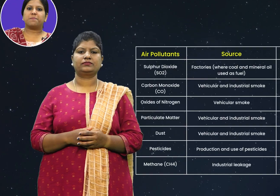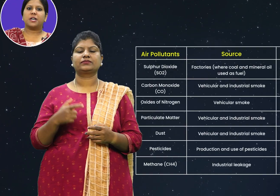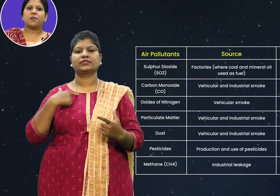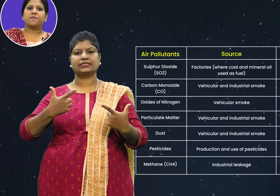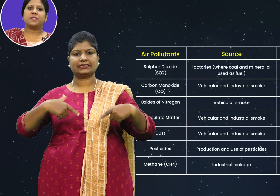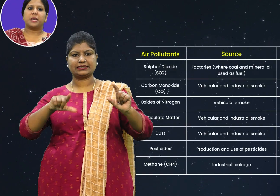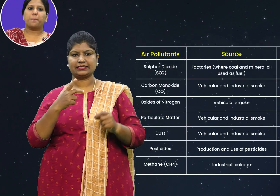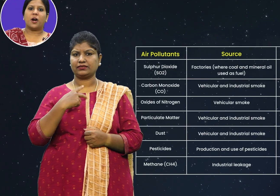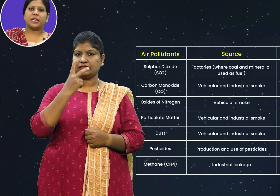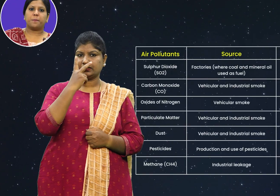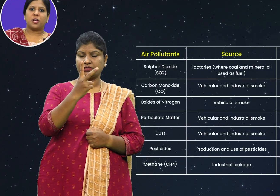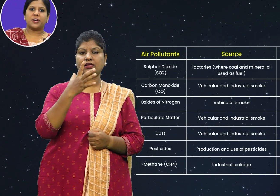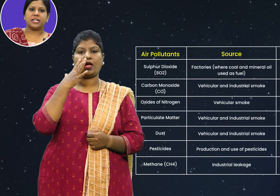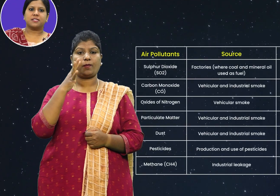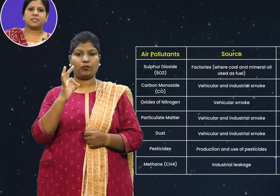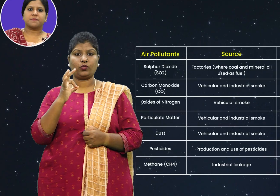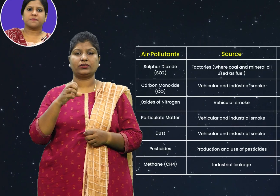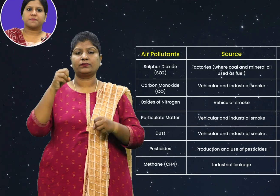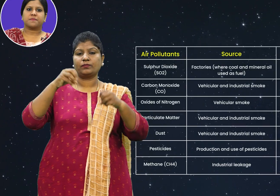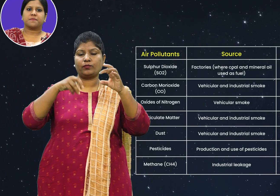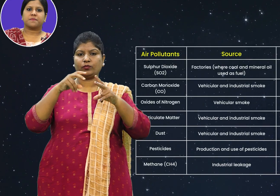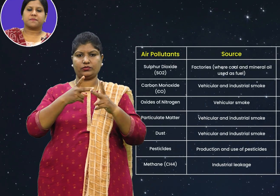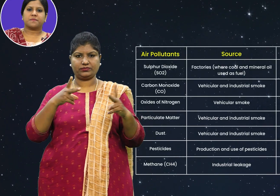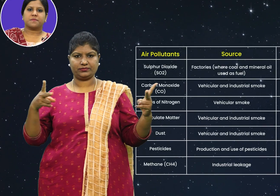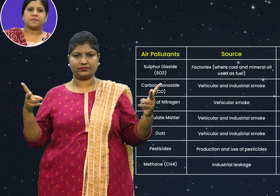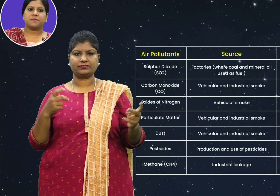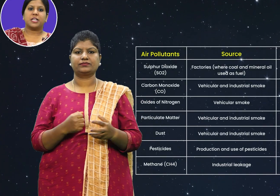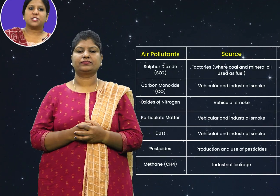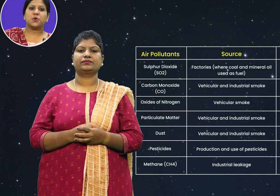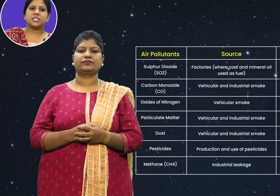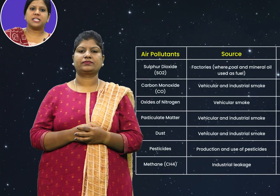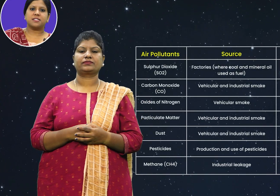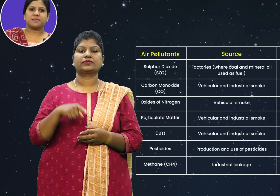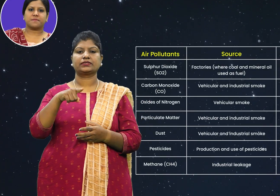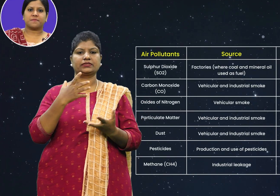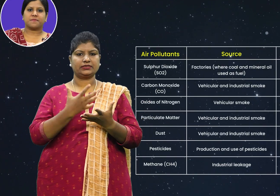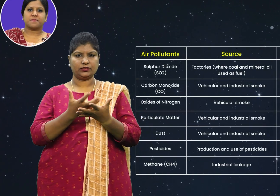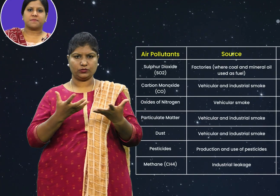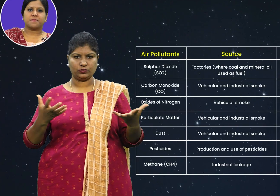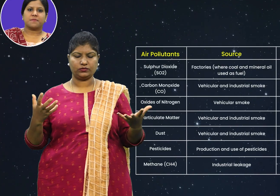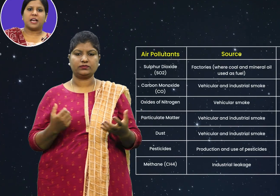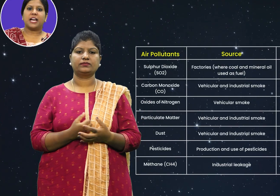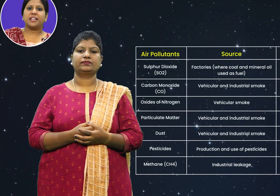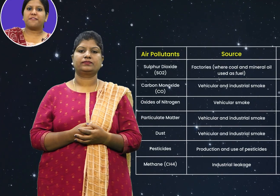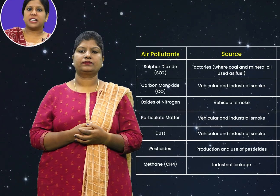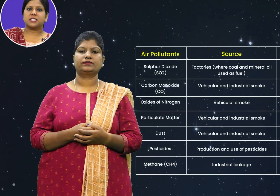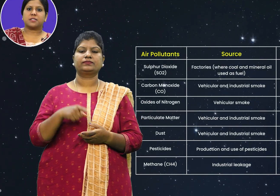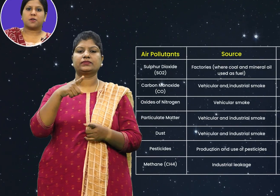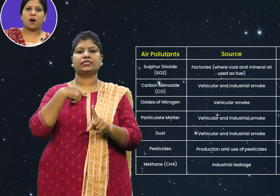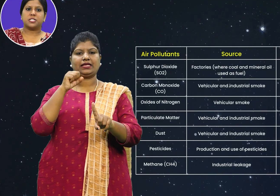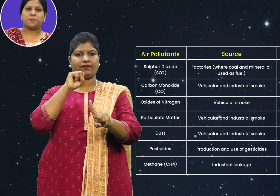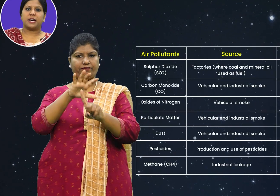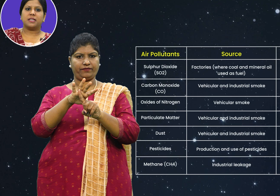Let's observe the important pollutants, their sources and